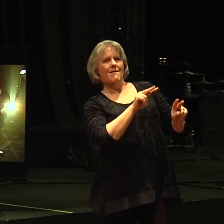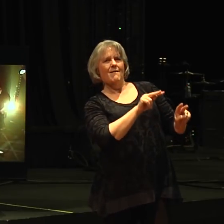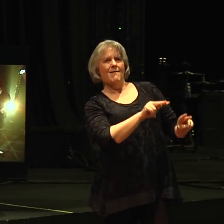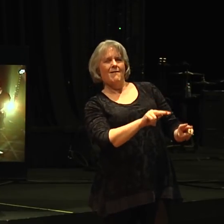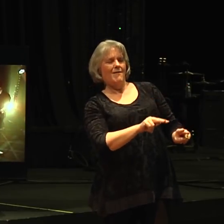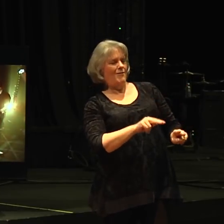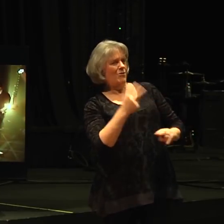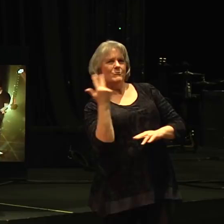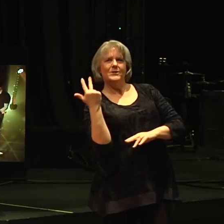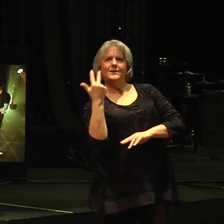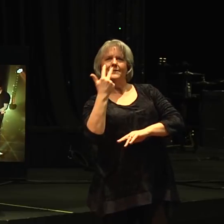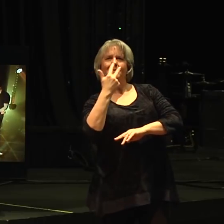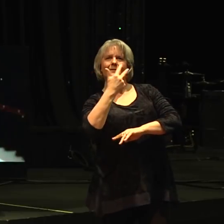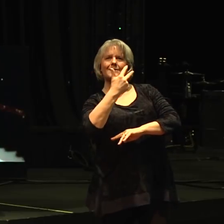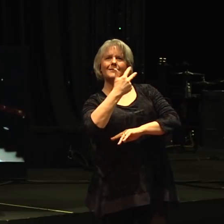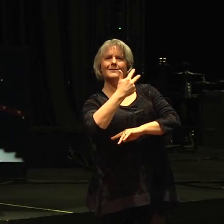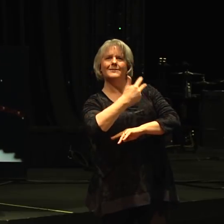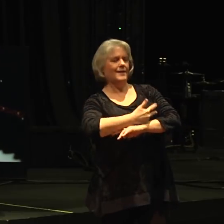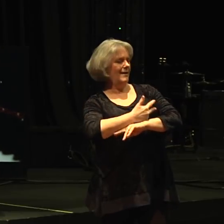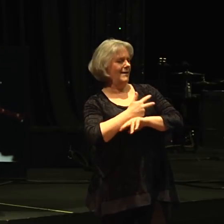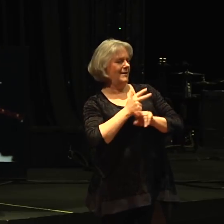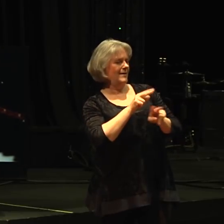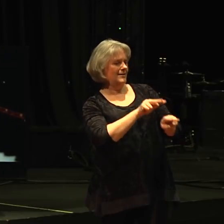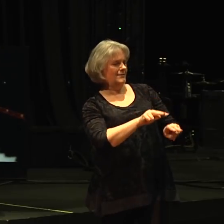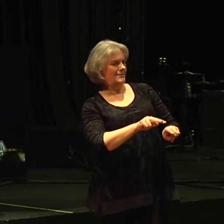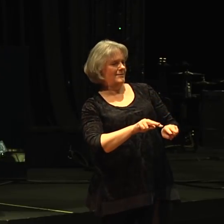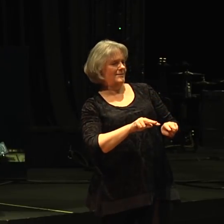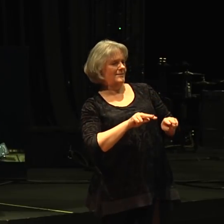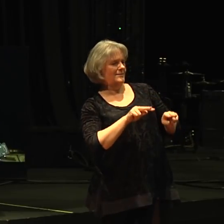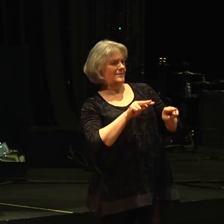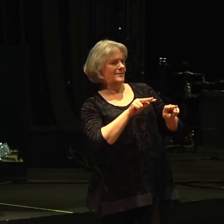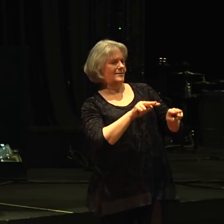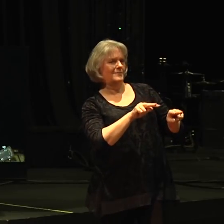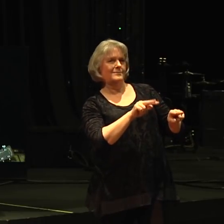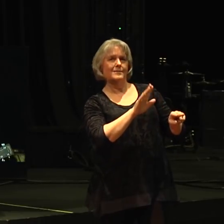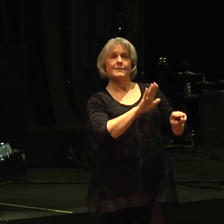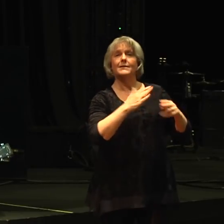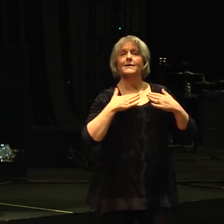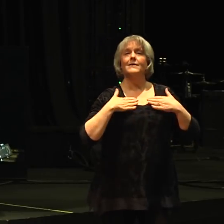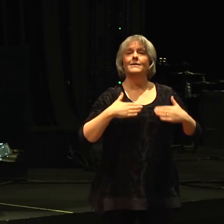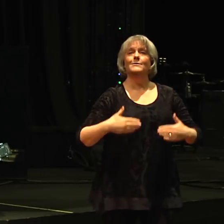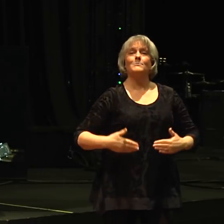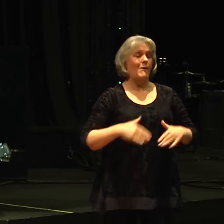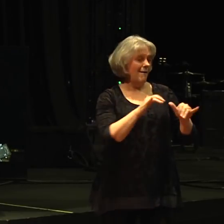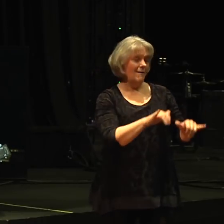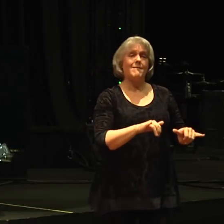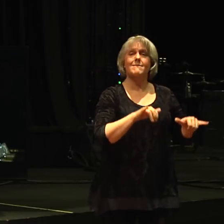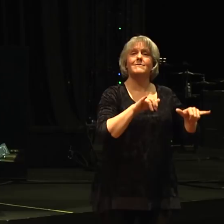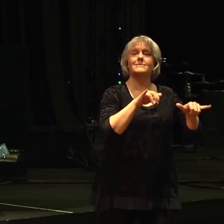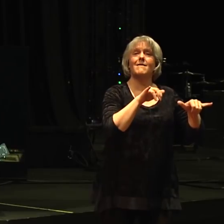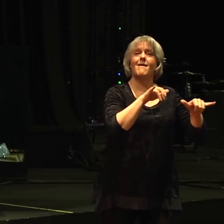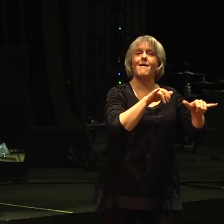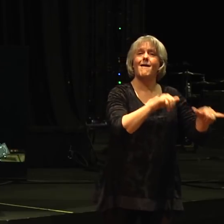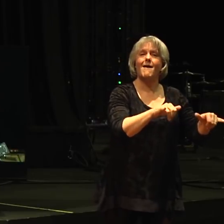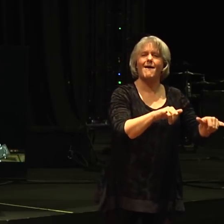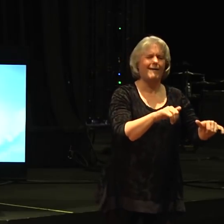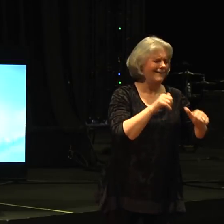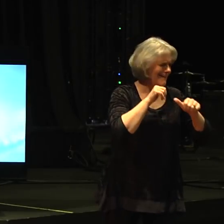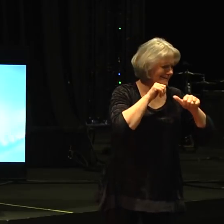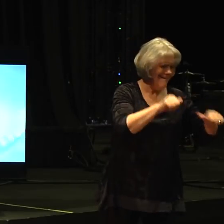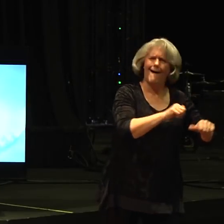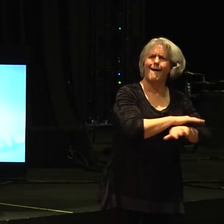borrowed for 3 days, and His body there would not